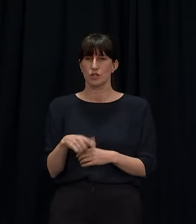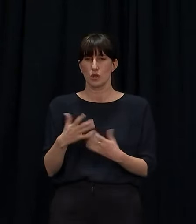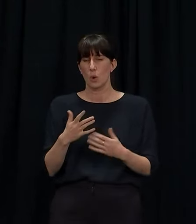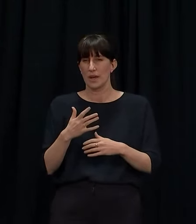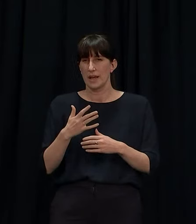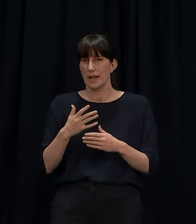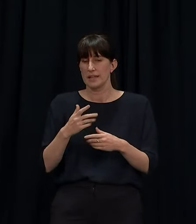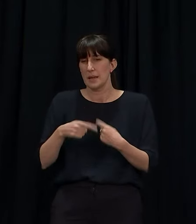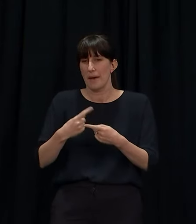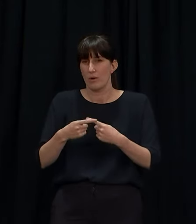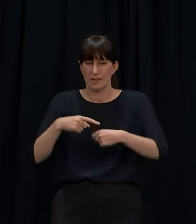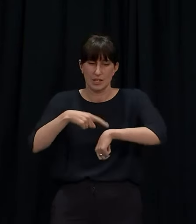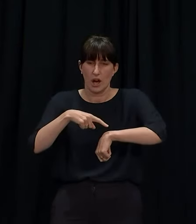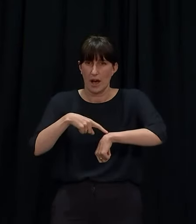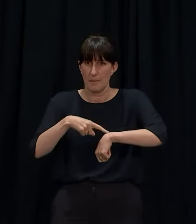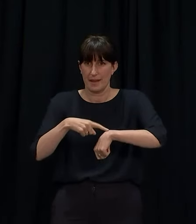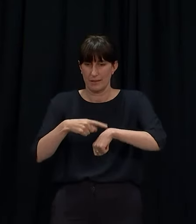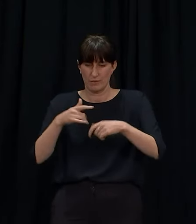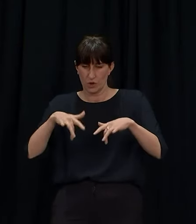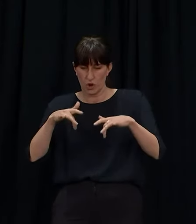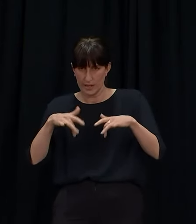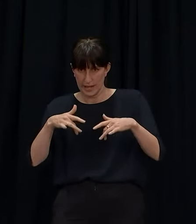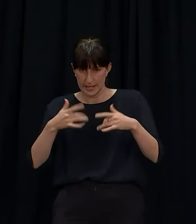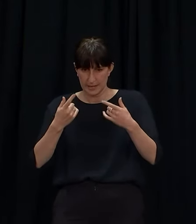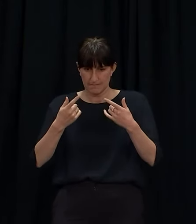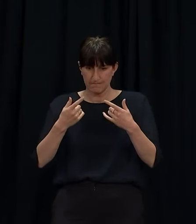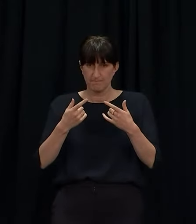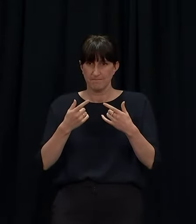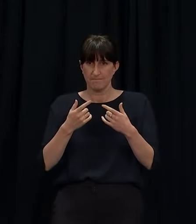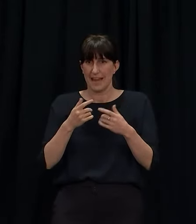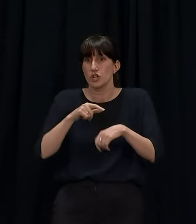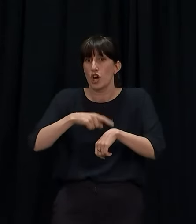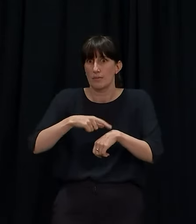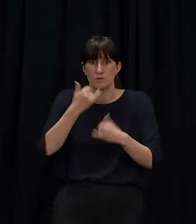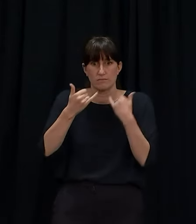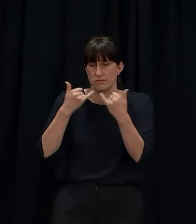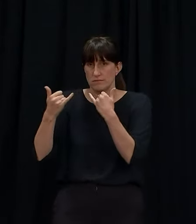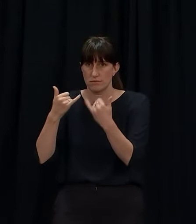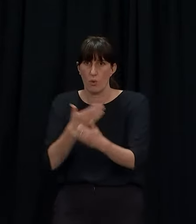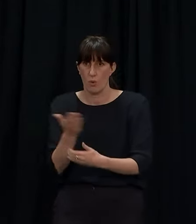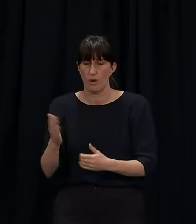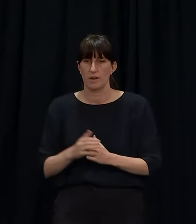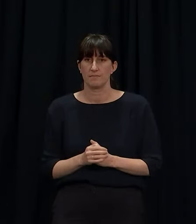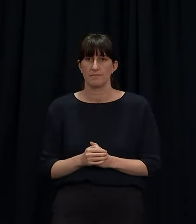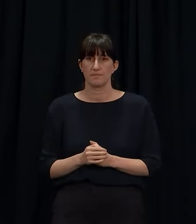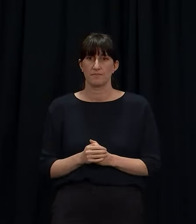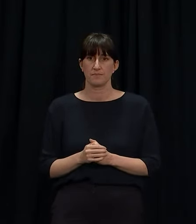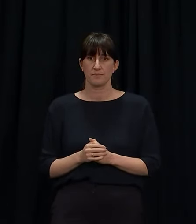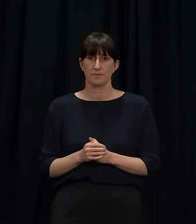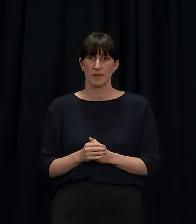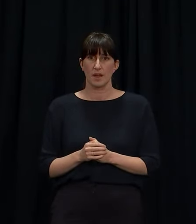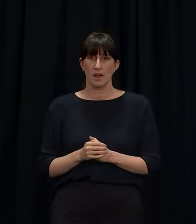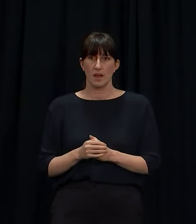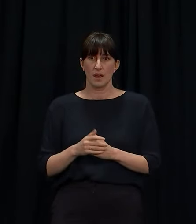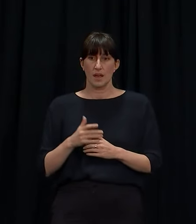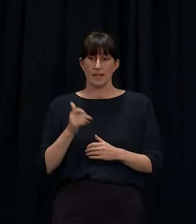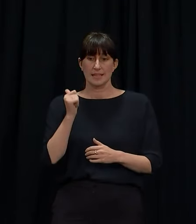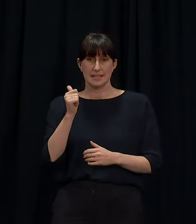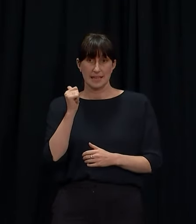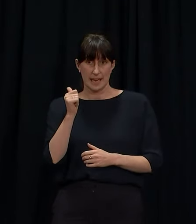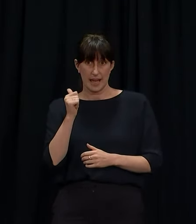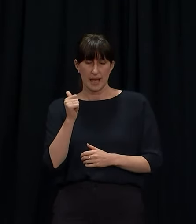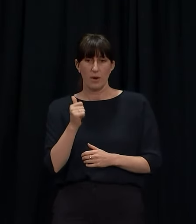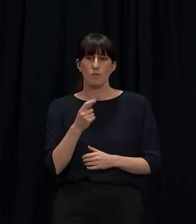issue. We also continue to significantly increase our contact tracing workforce. Yesterday, an